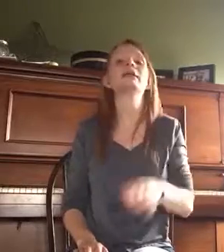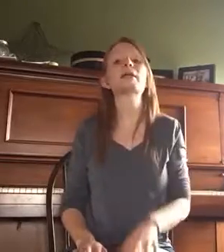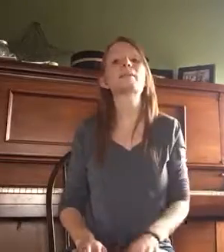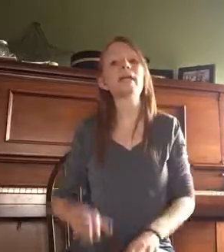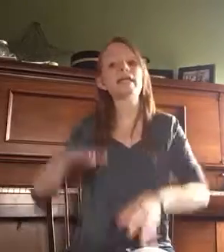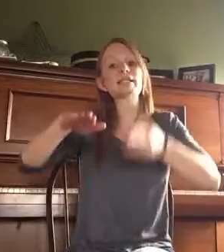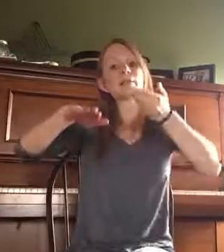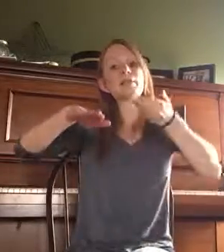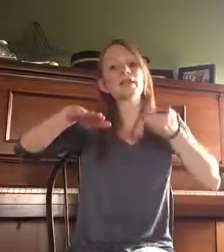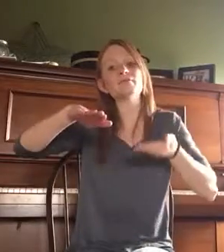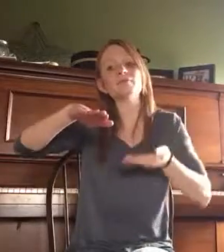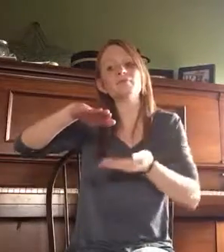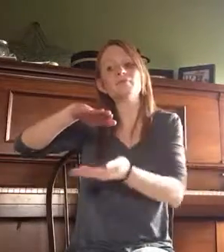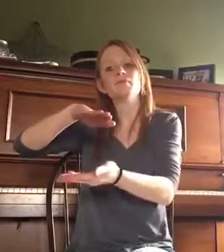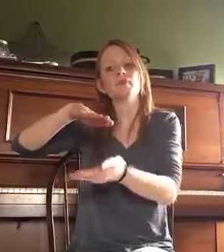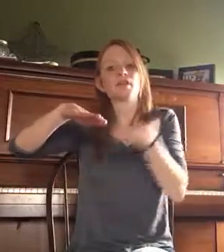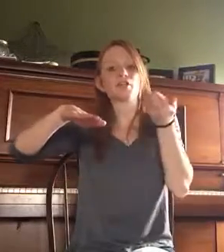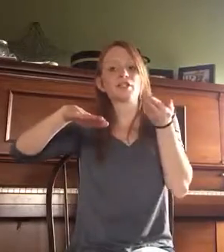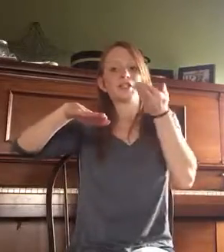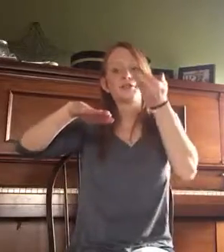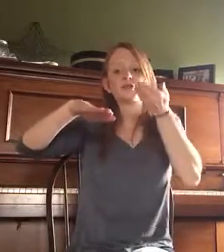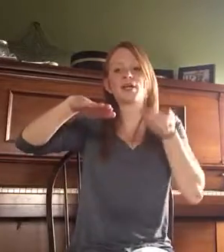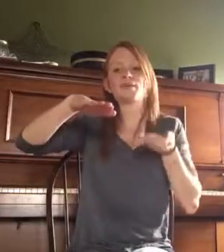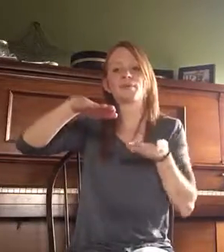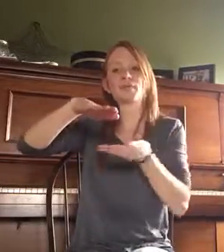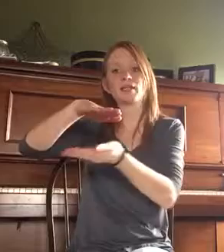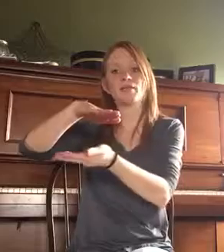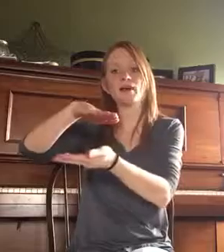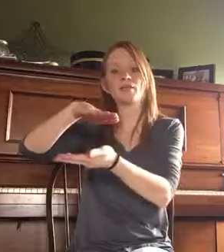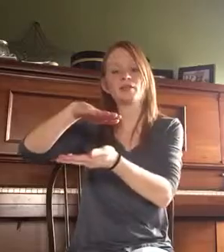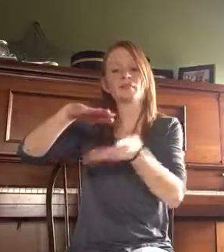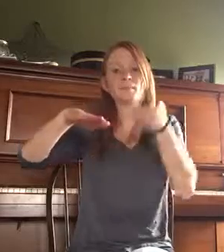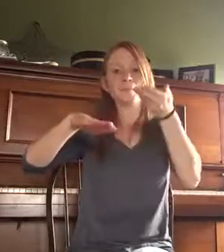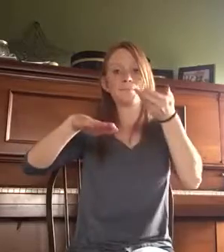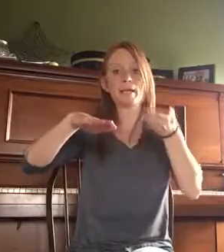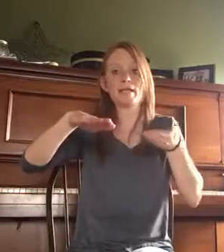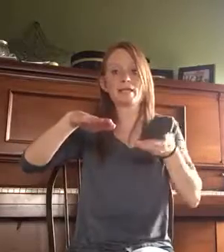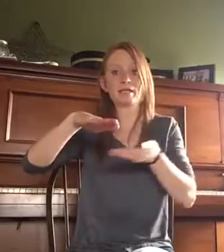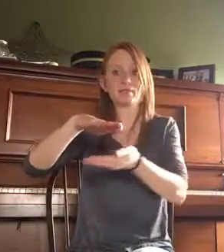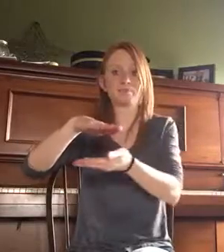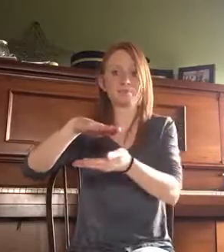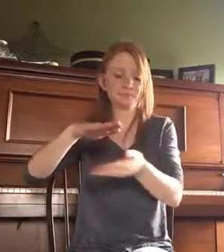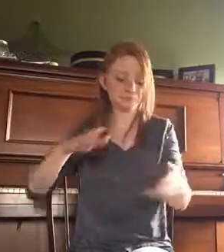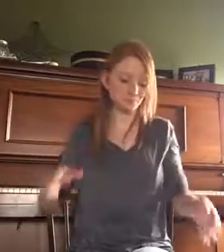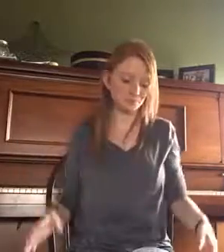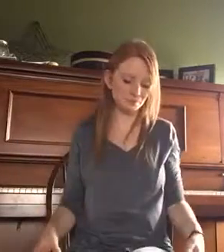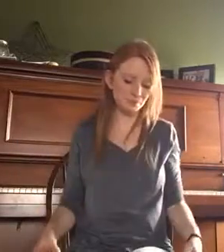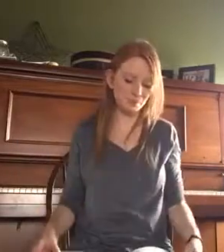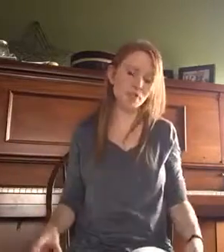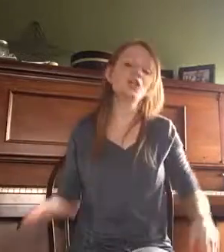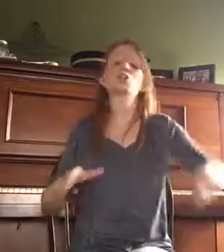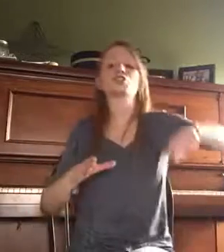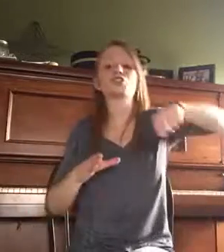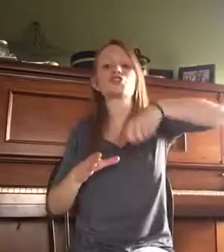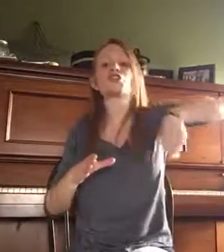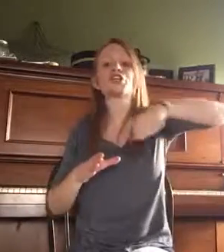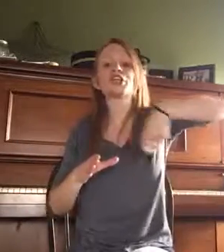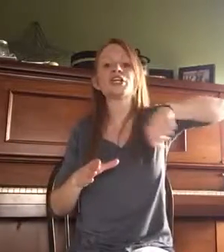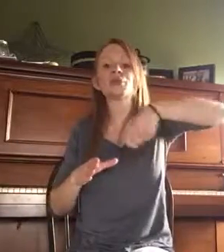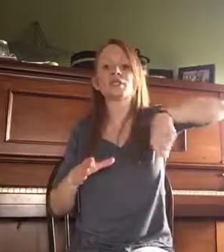To bake something. It's like you're sticking the tray of something in the oven. Bake. To stir or